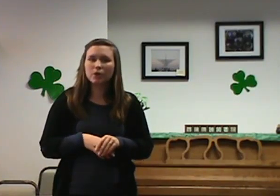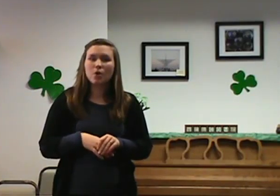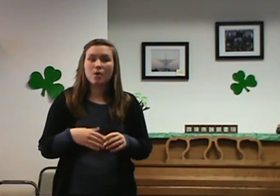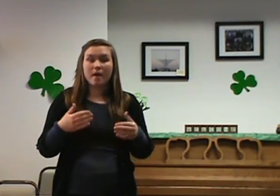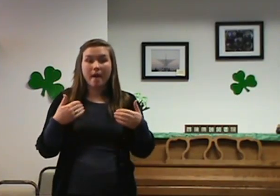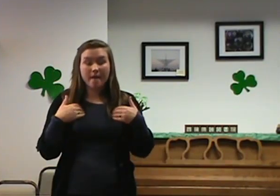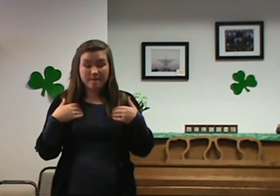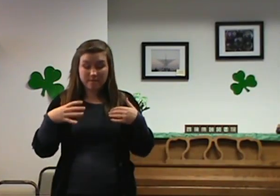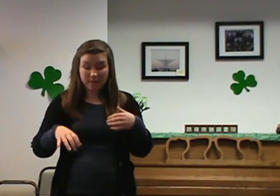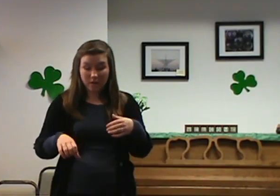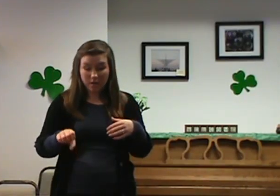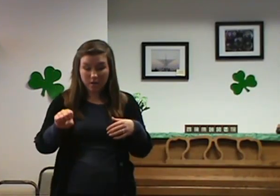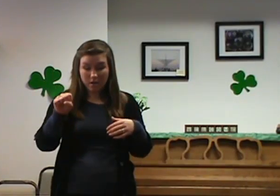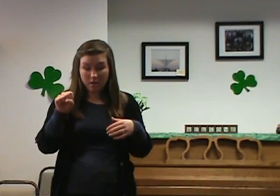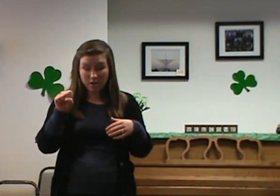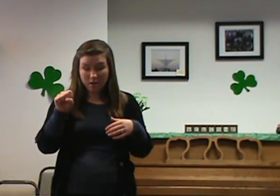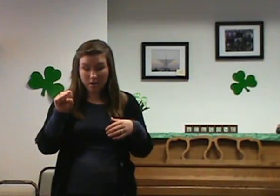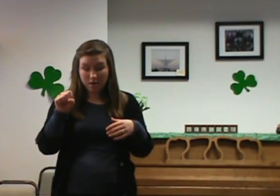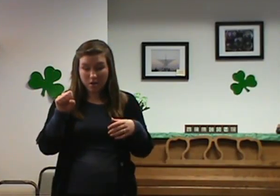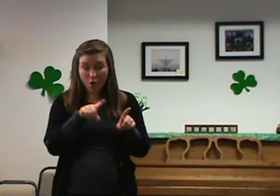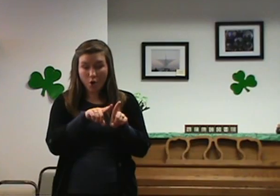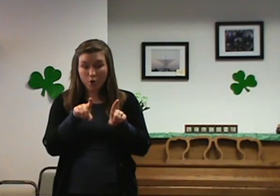hand. We have bump dots.